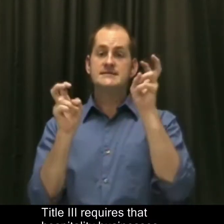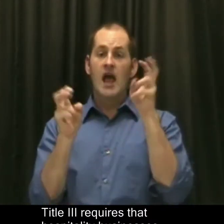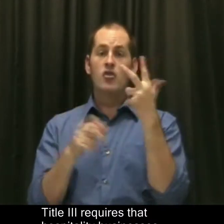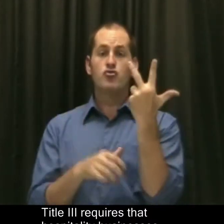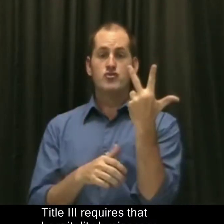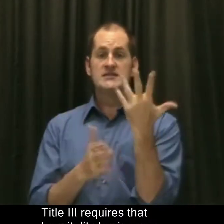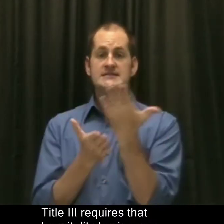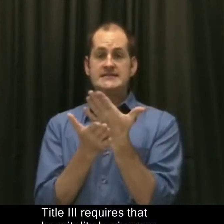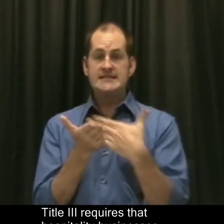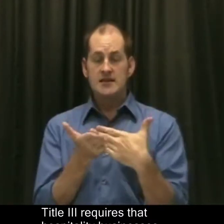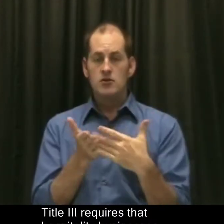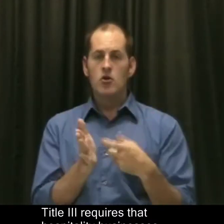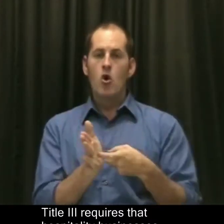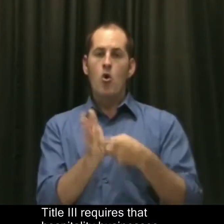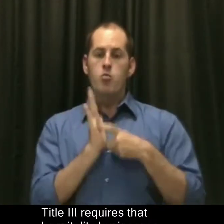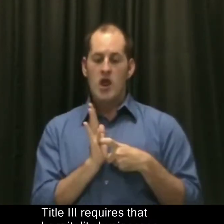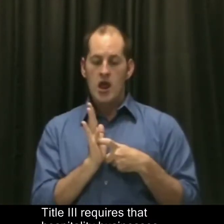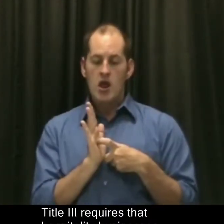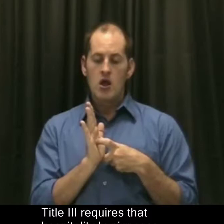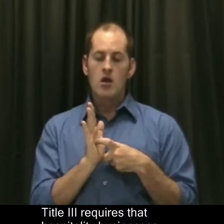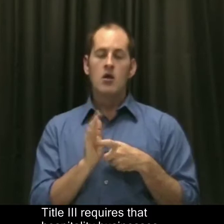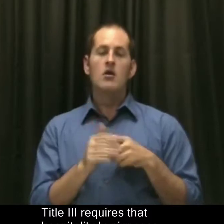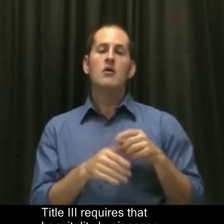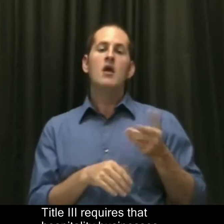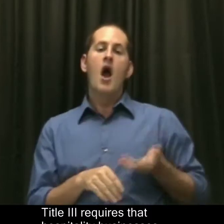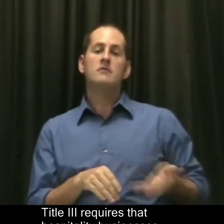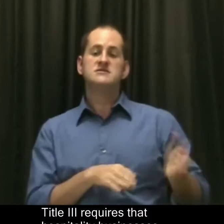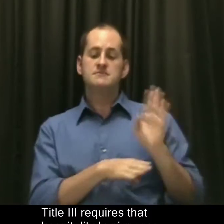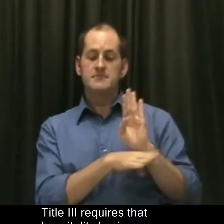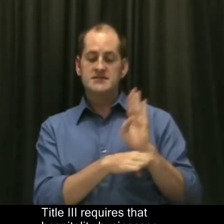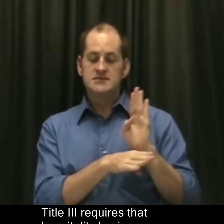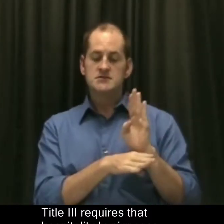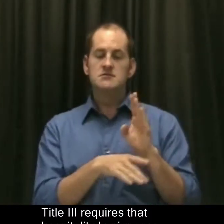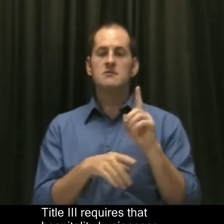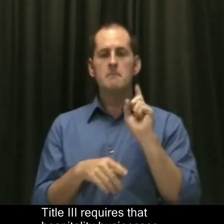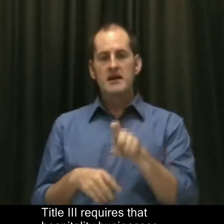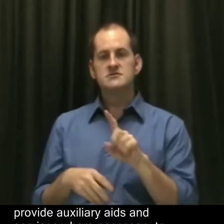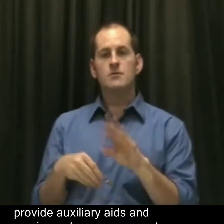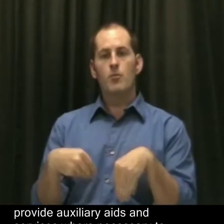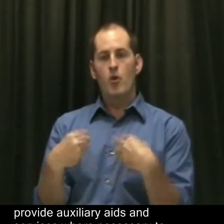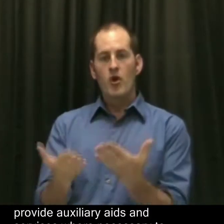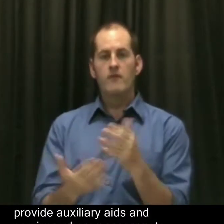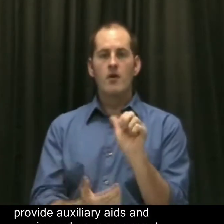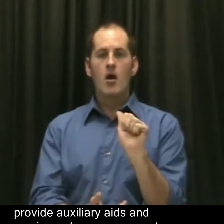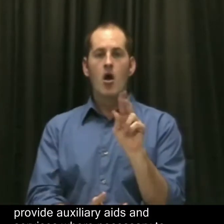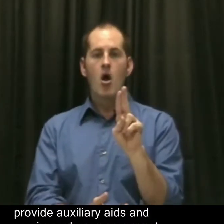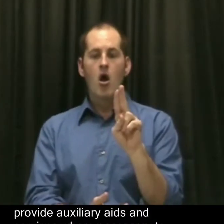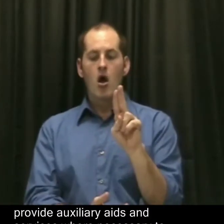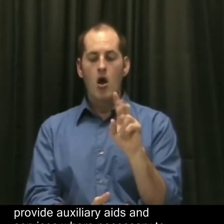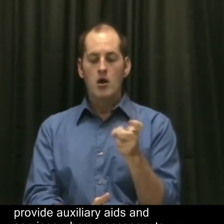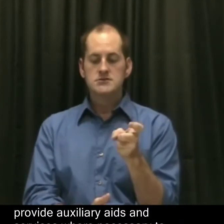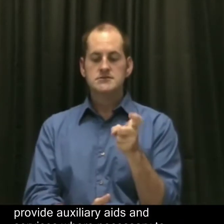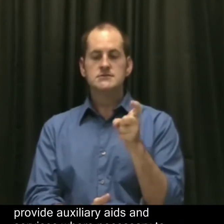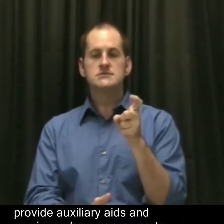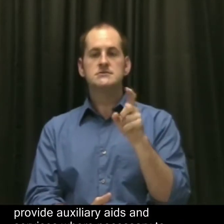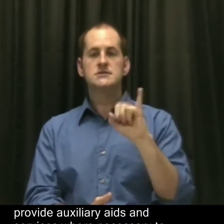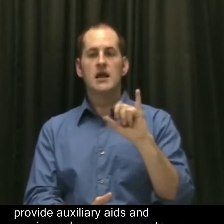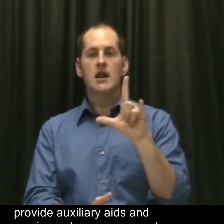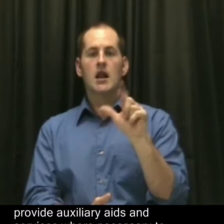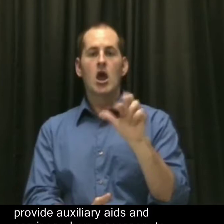Title III requires that hospitality businesses provide auxiliary aids and services